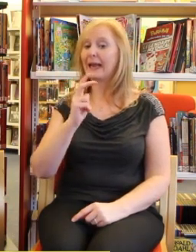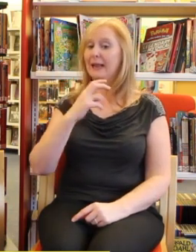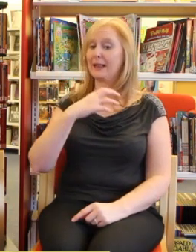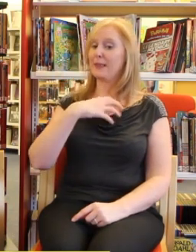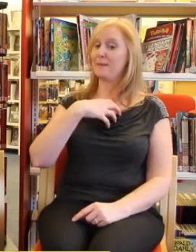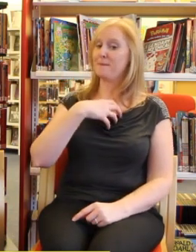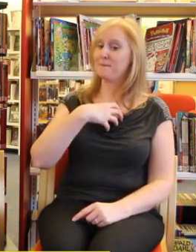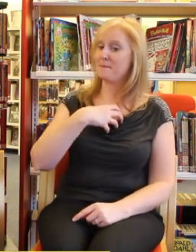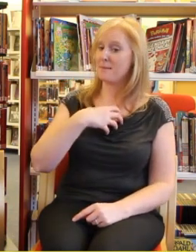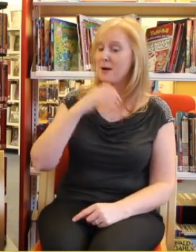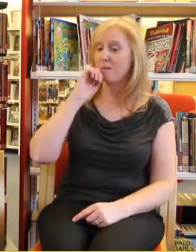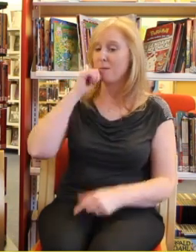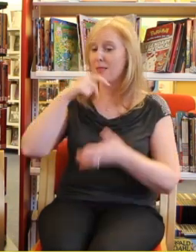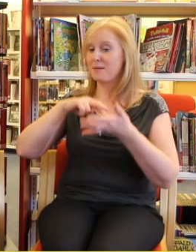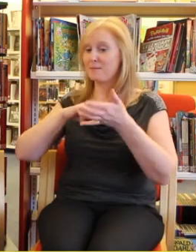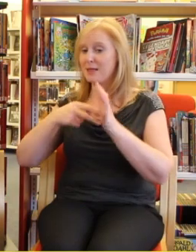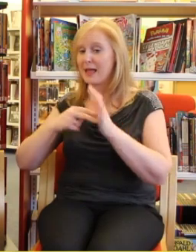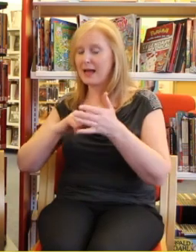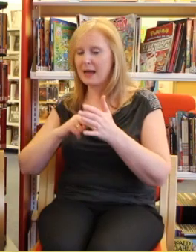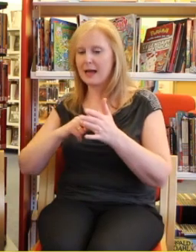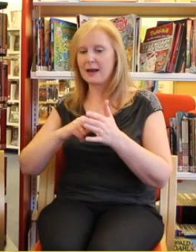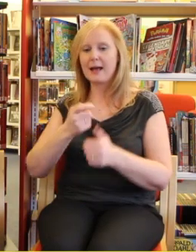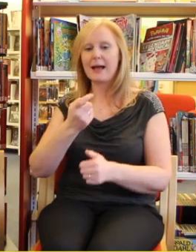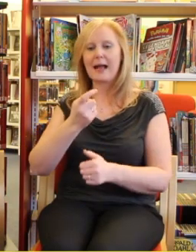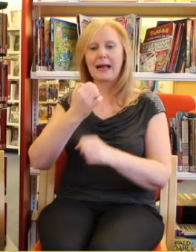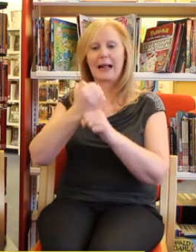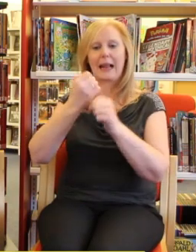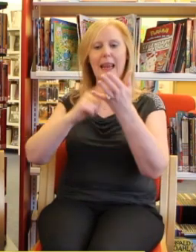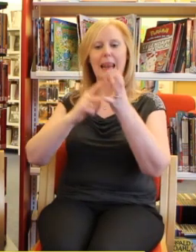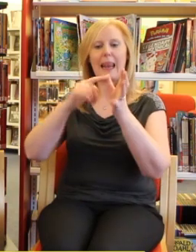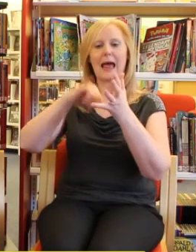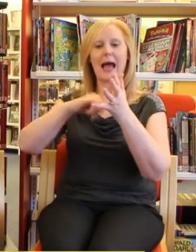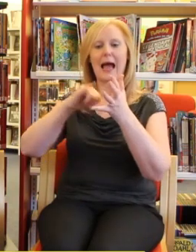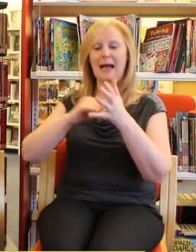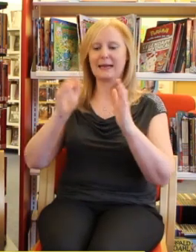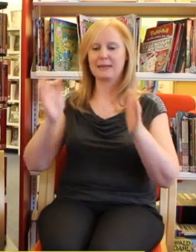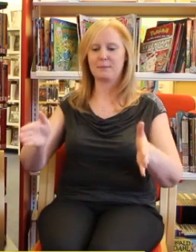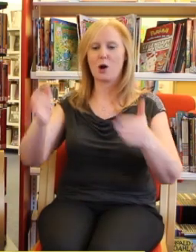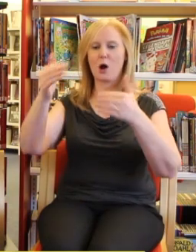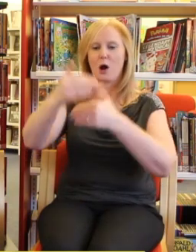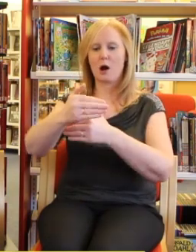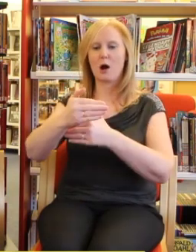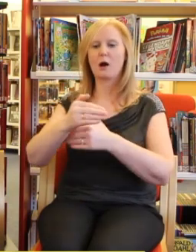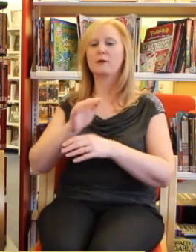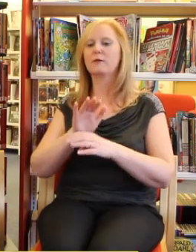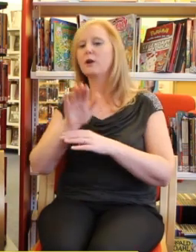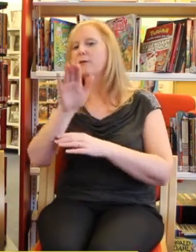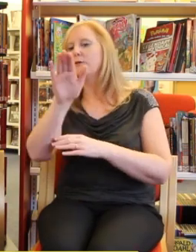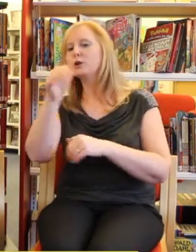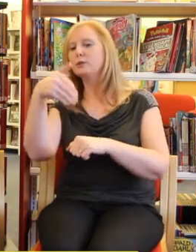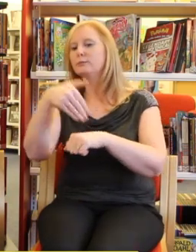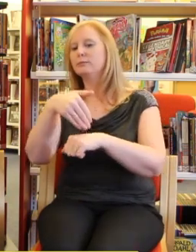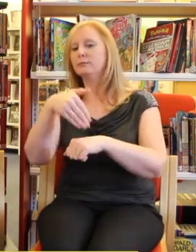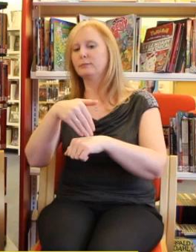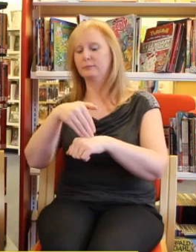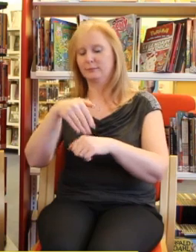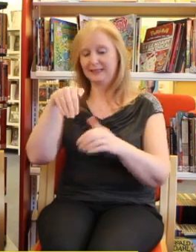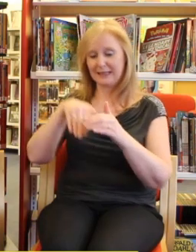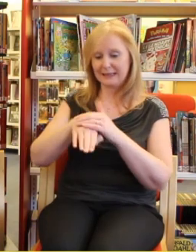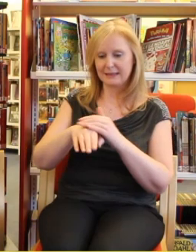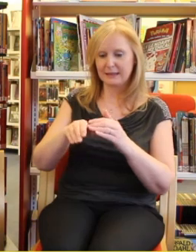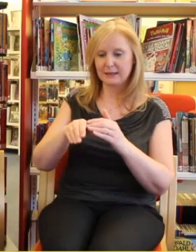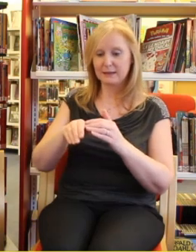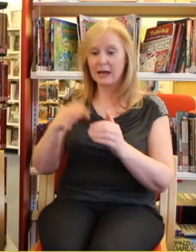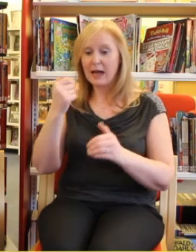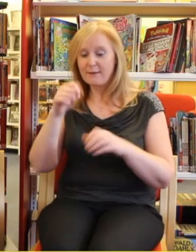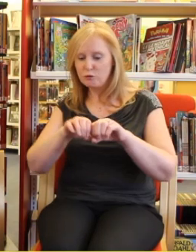what they had learned a glass box was the answer to stop future fluster inside it were ropes